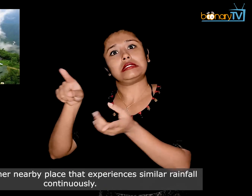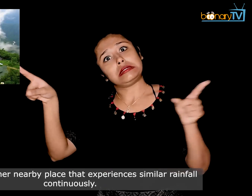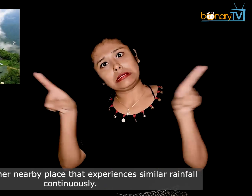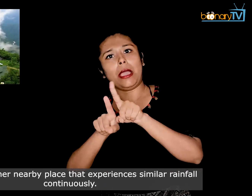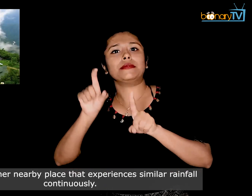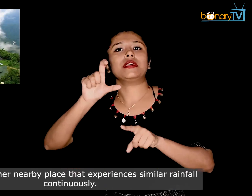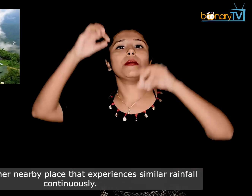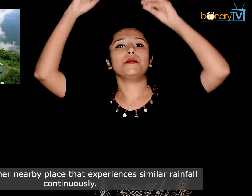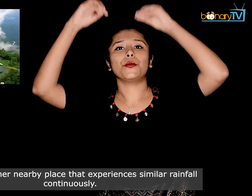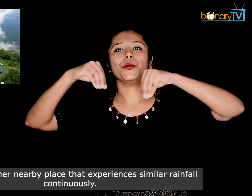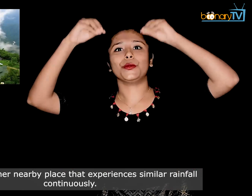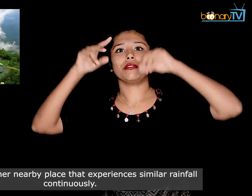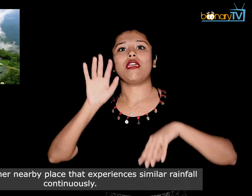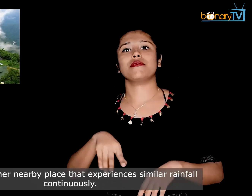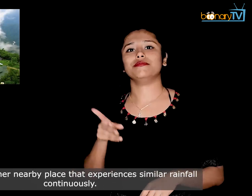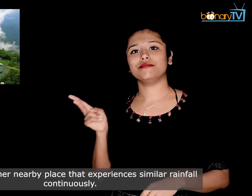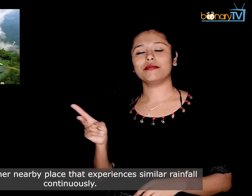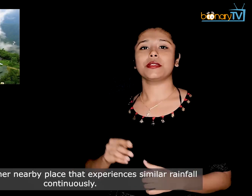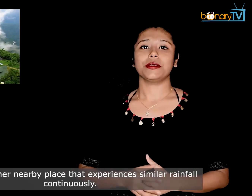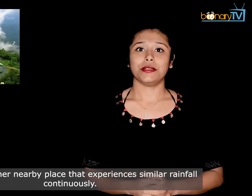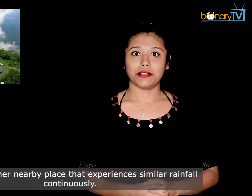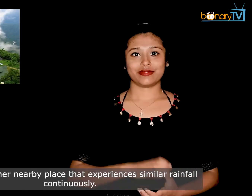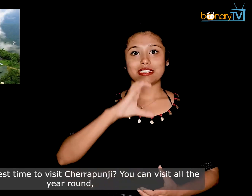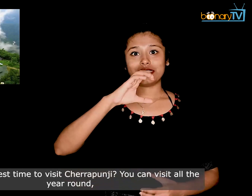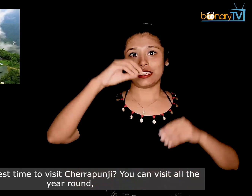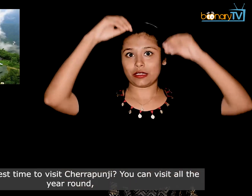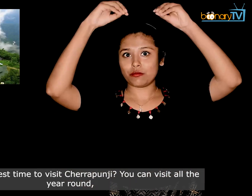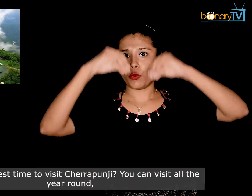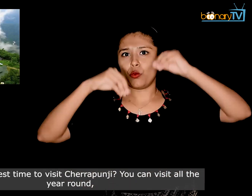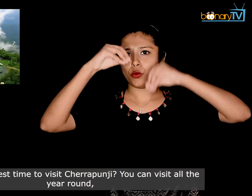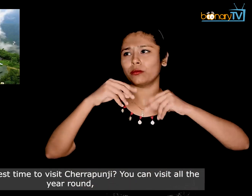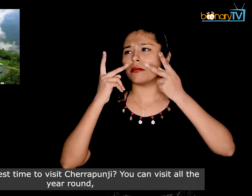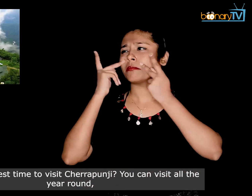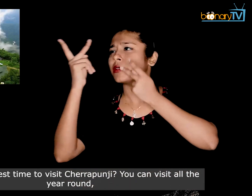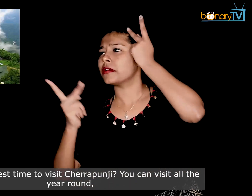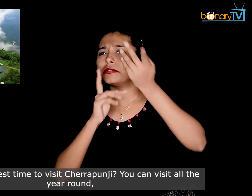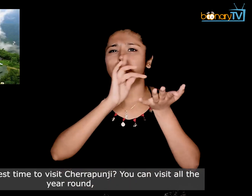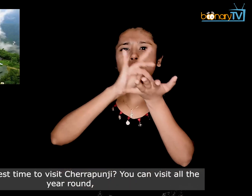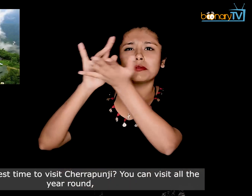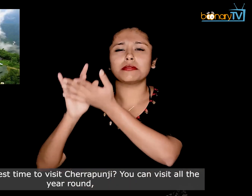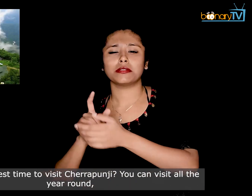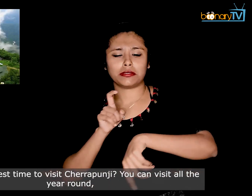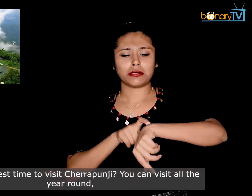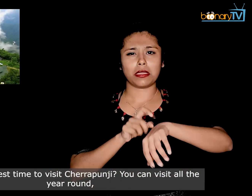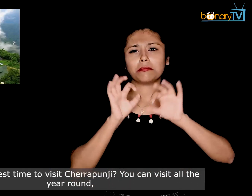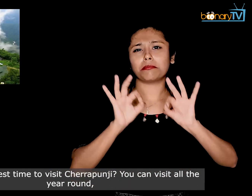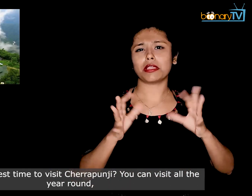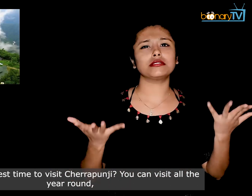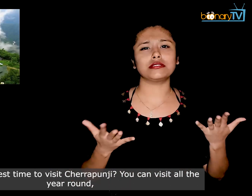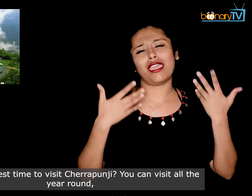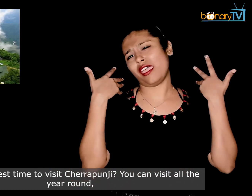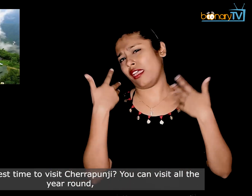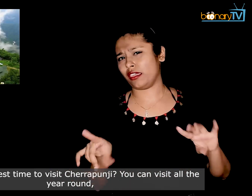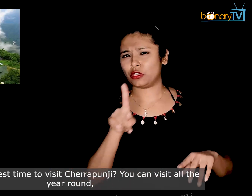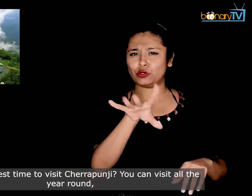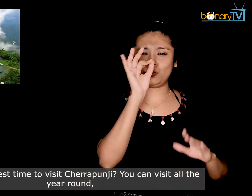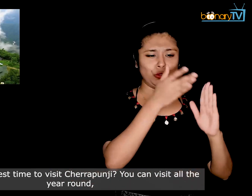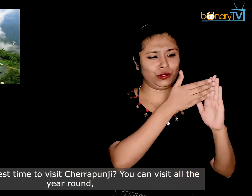experiences similar rainfall continuously. When is the best time to visit Cherrapunji? You can visit all the